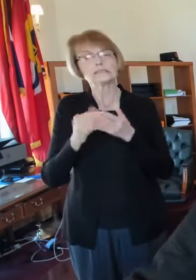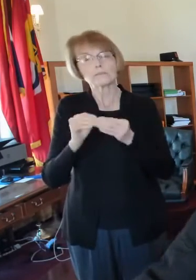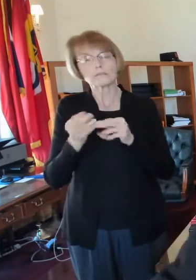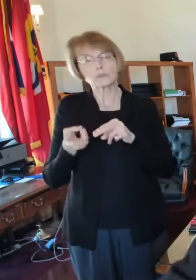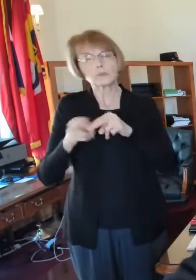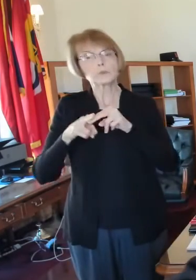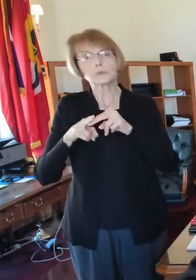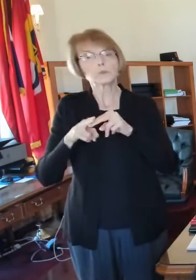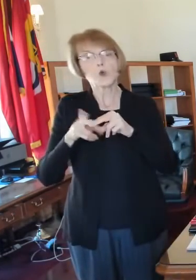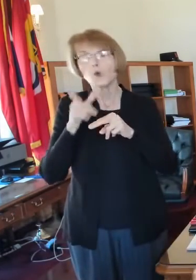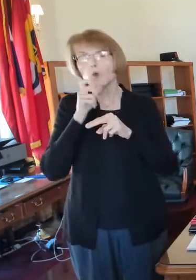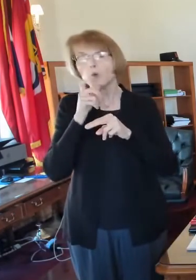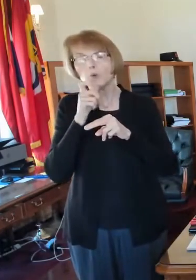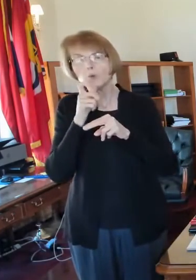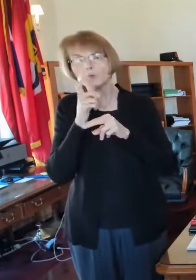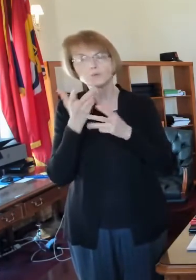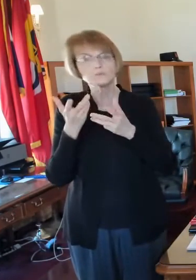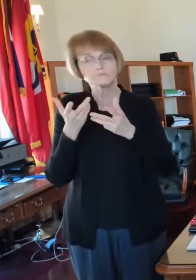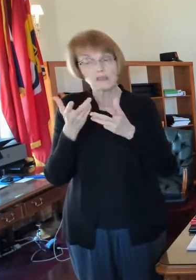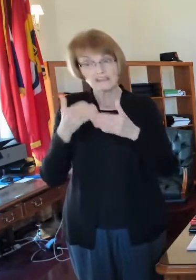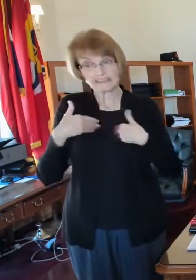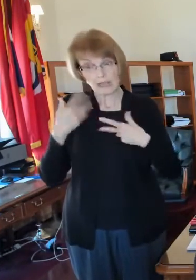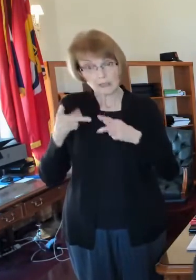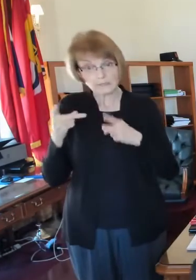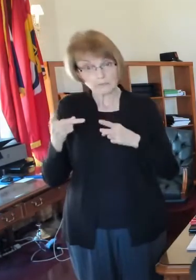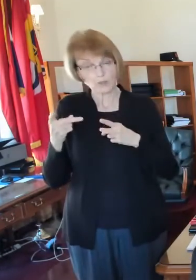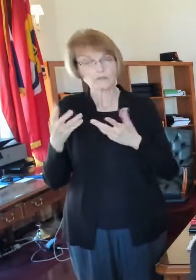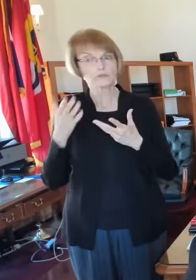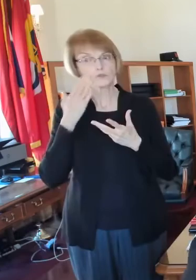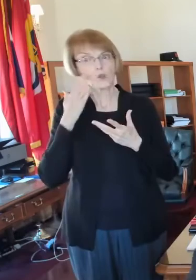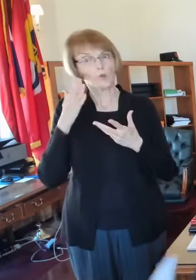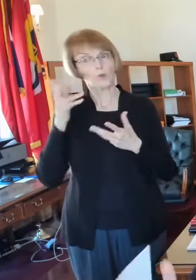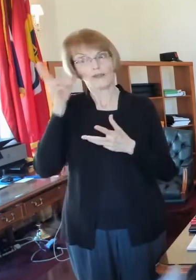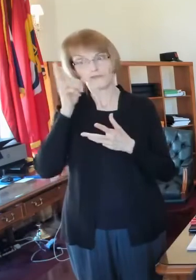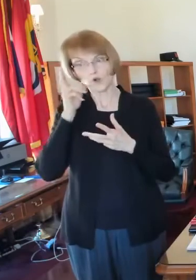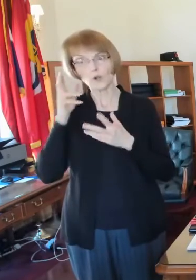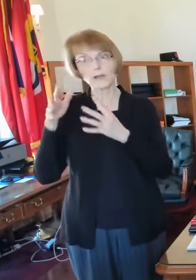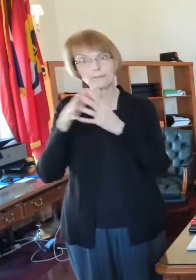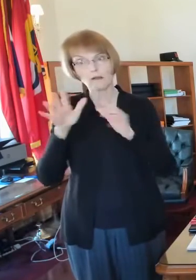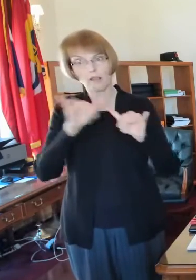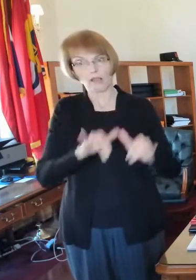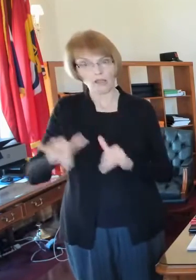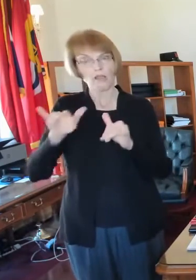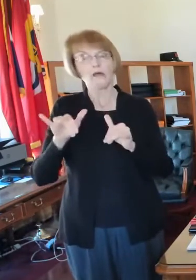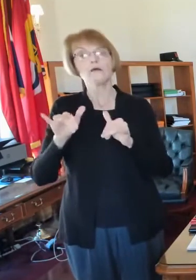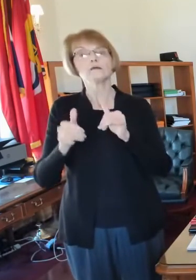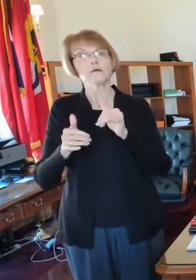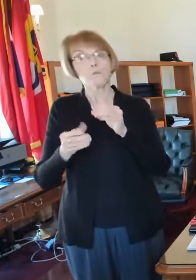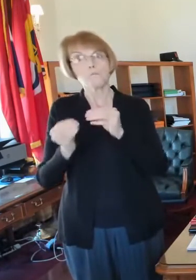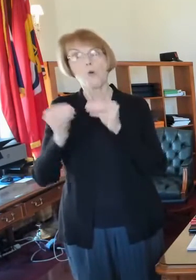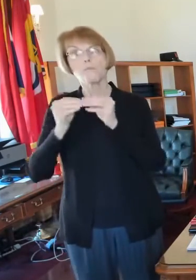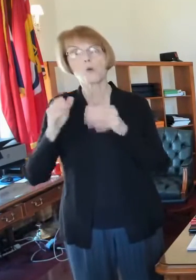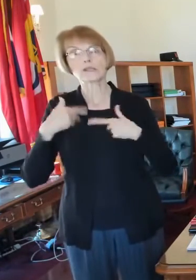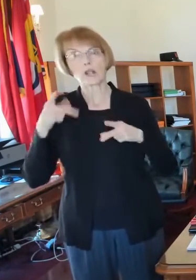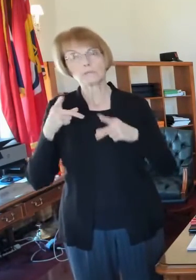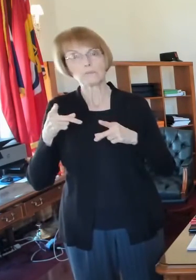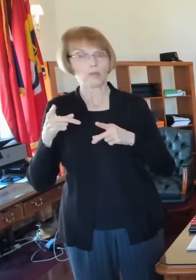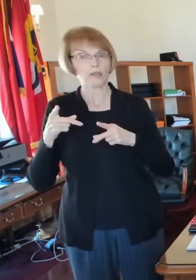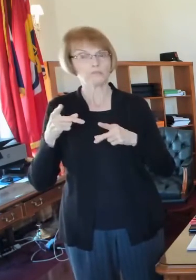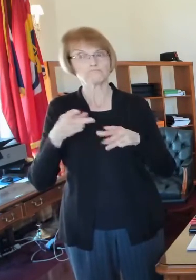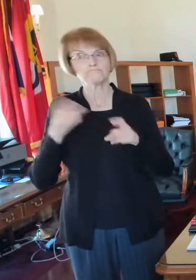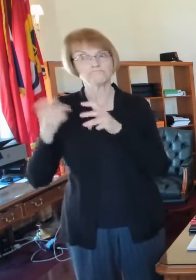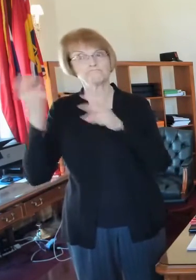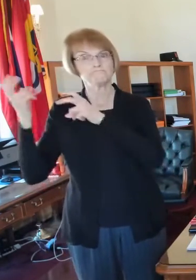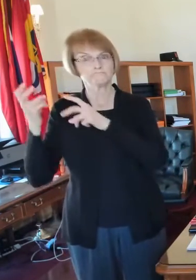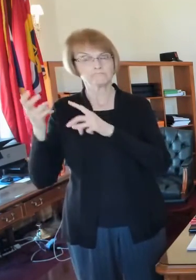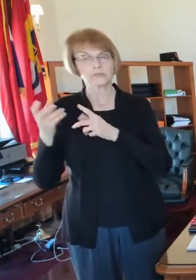younger population, similar to what we're hearing around the country? Well, it's interesting, Pat. It has been happening among